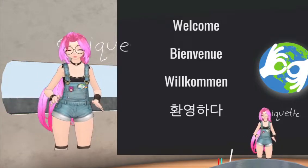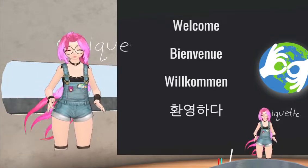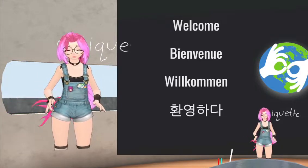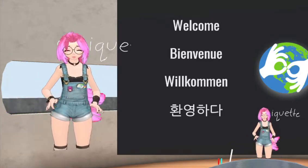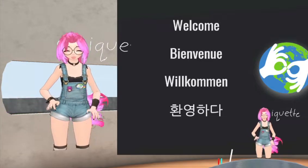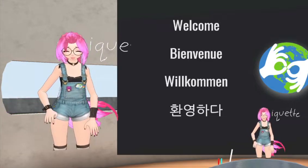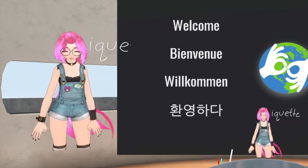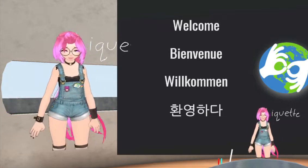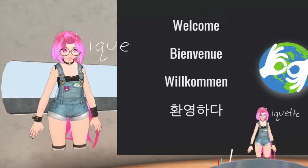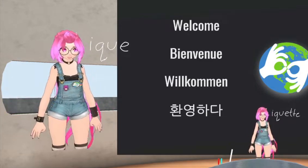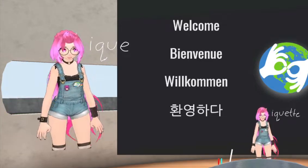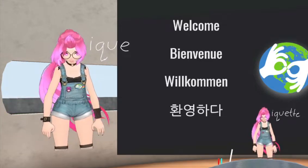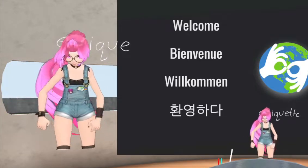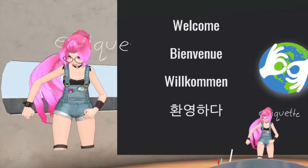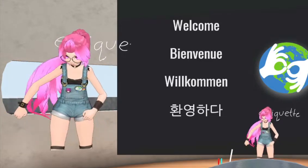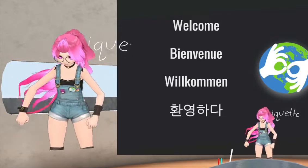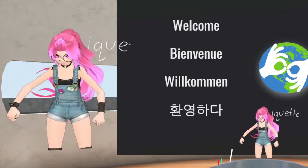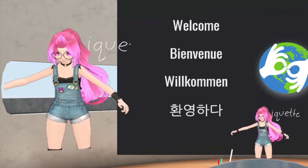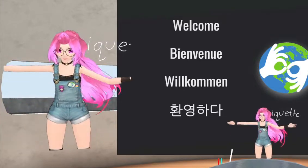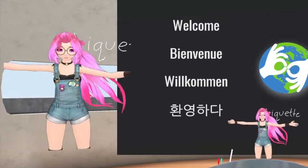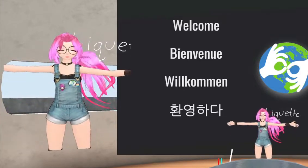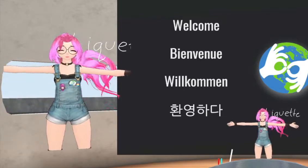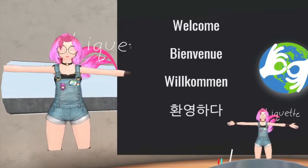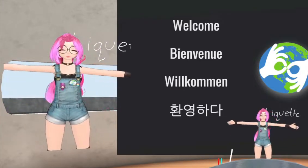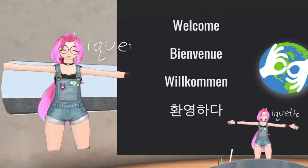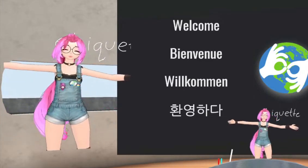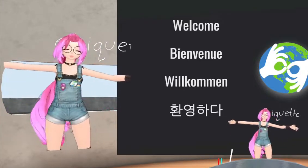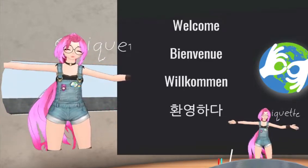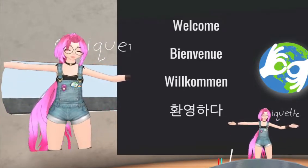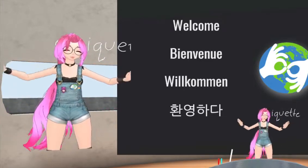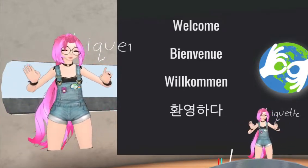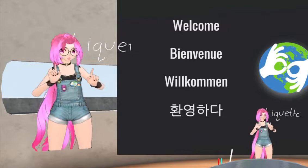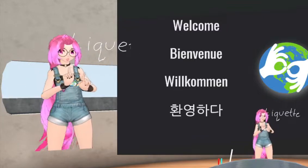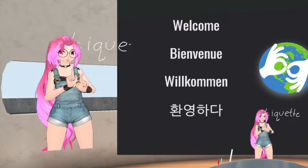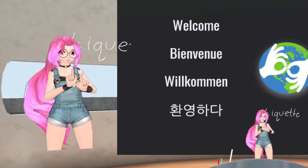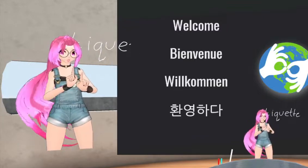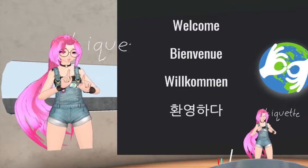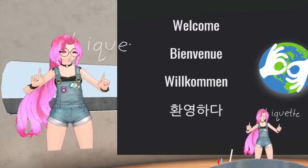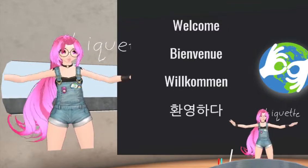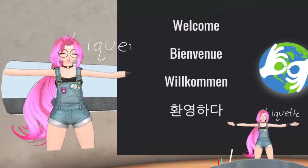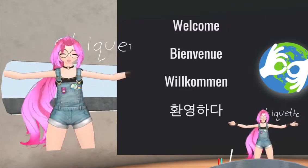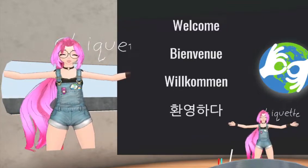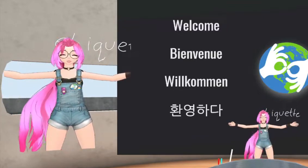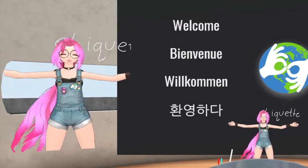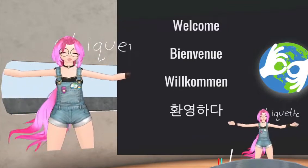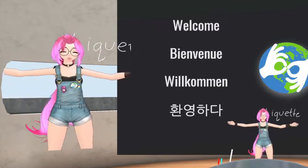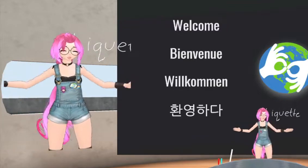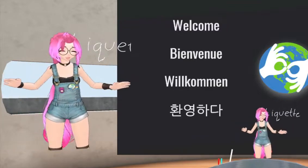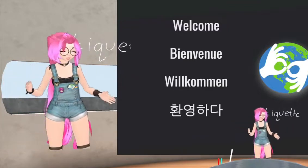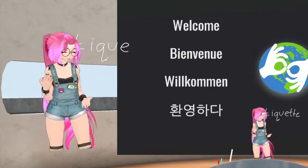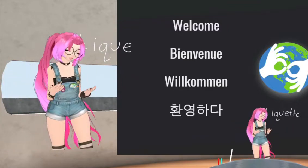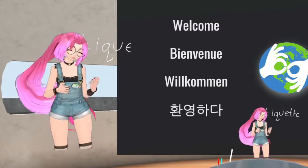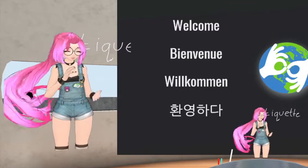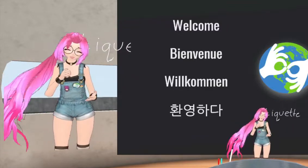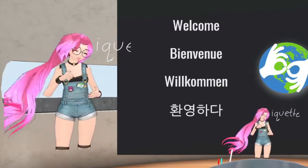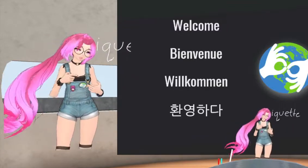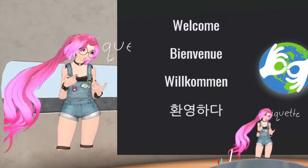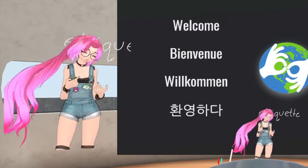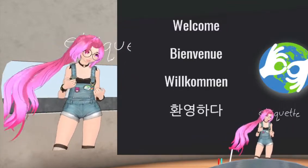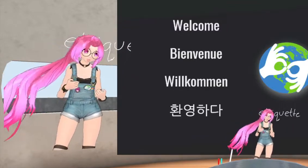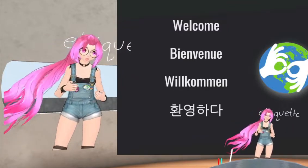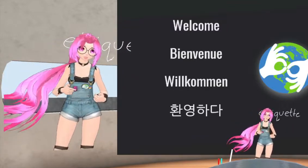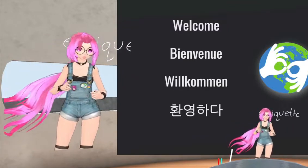never hesitate to ask a question. If it does come off rude in any way, like, we'll all let you know in a very respectful way, but like, make sure we're not